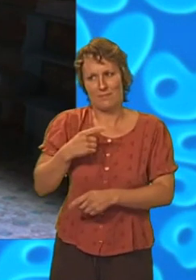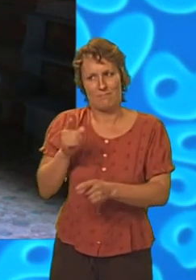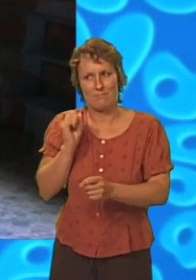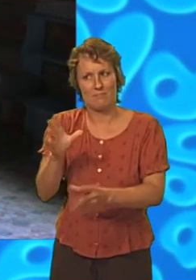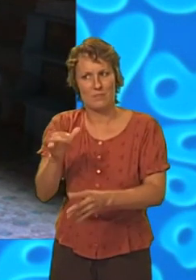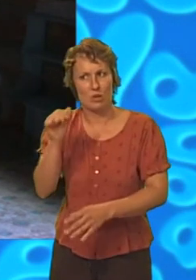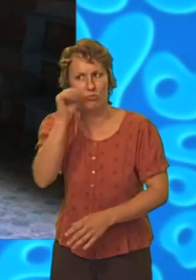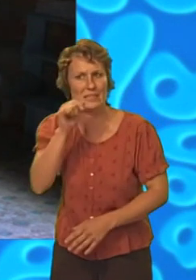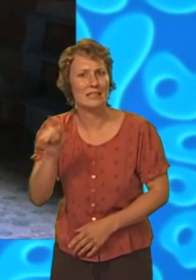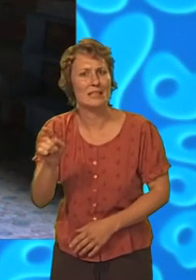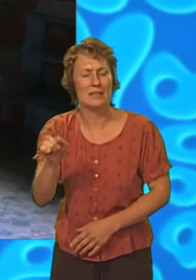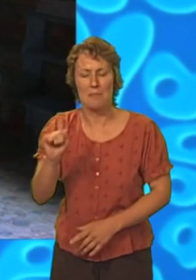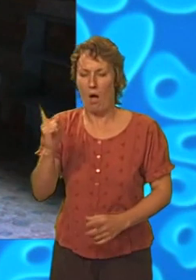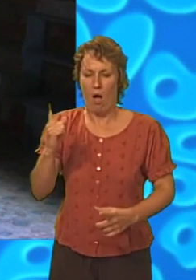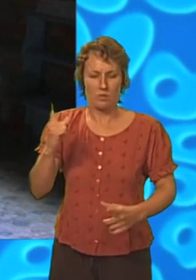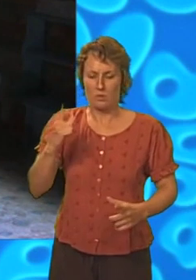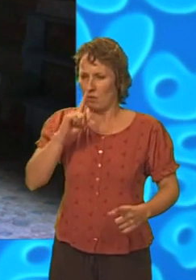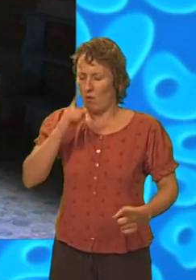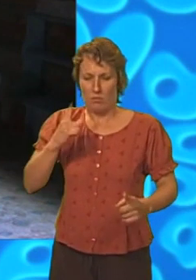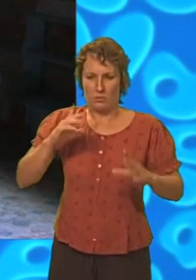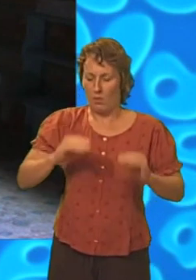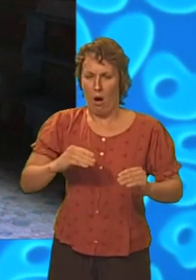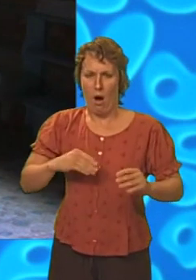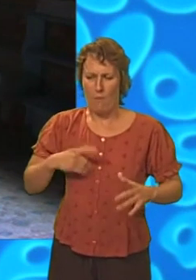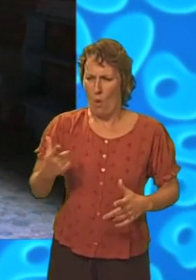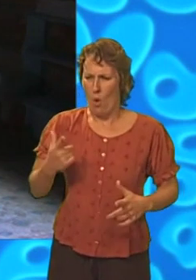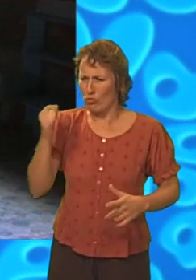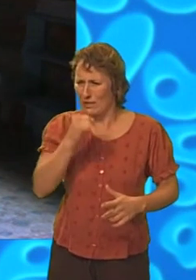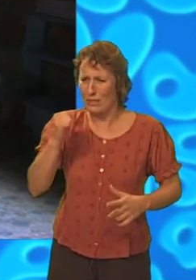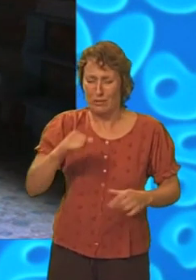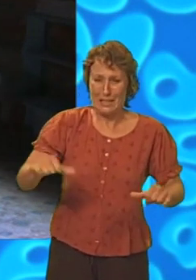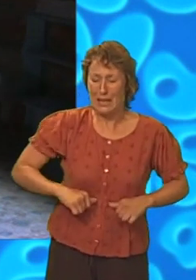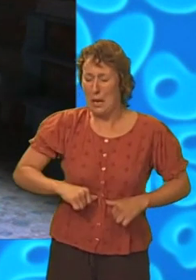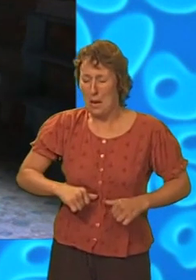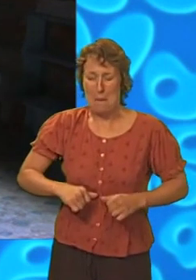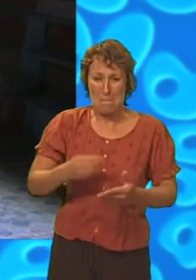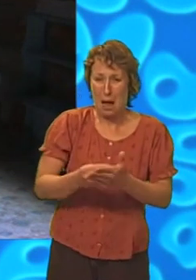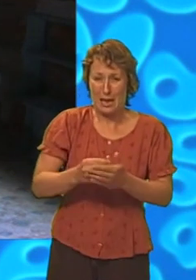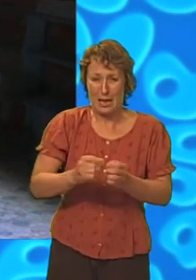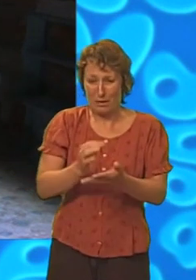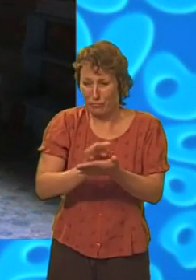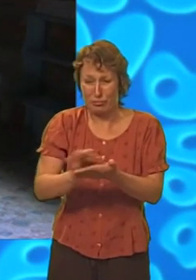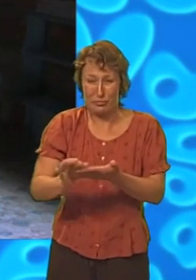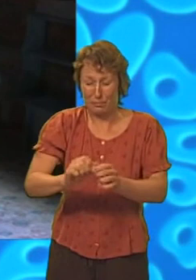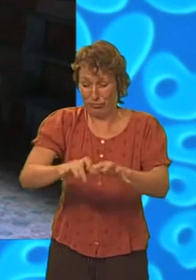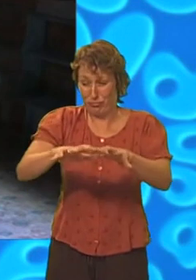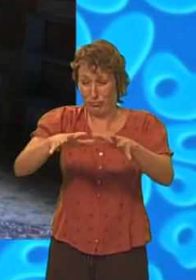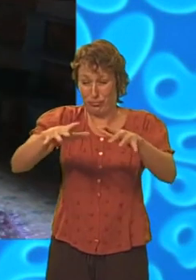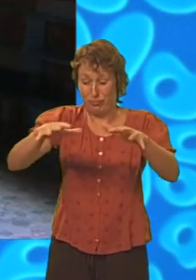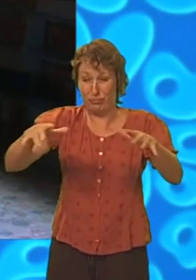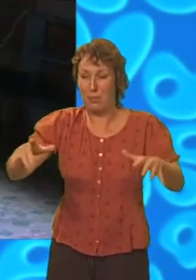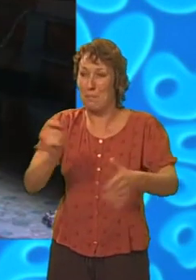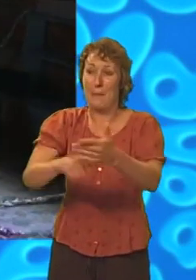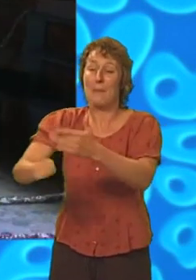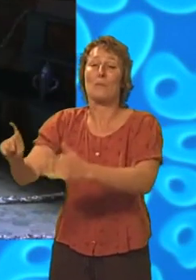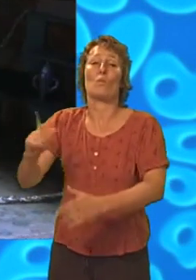stop. Soon, the greedy man had so much money he could buy anything he wanted. And he